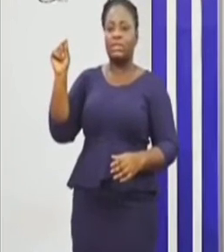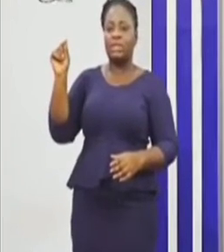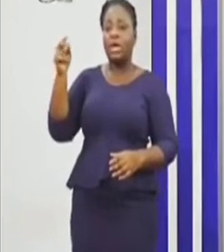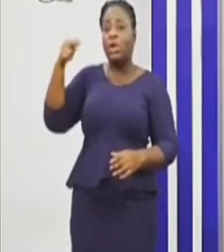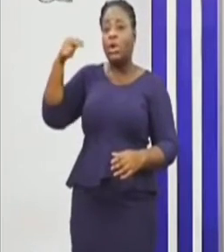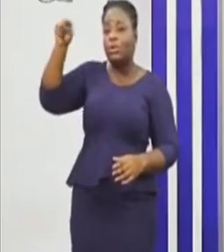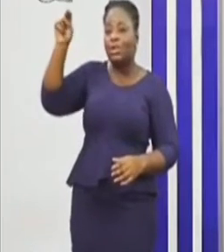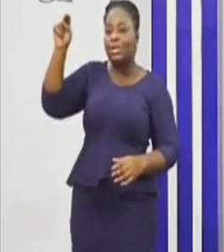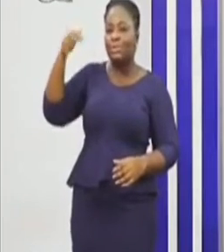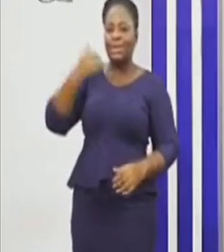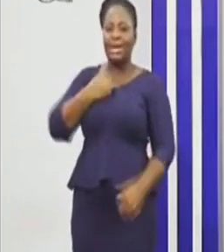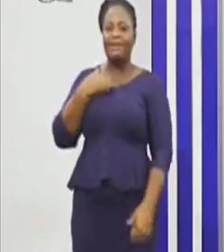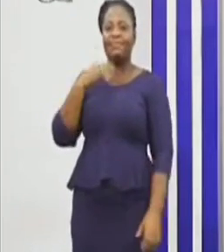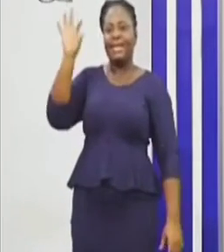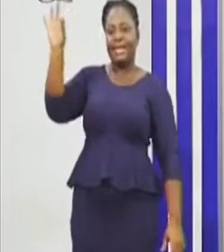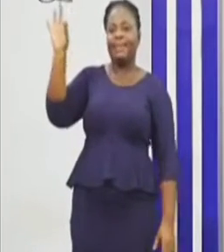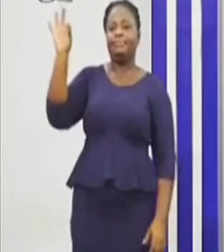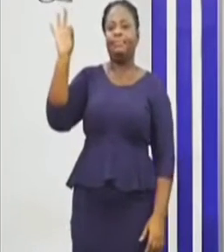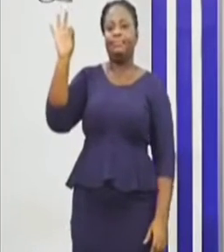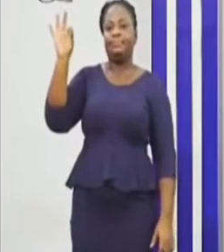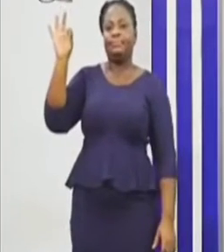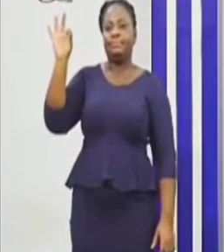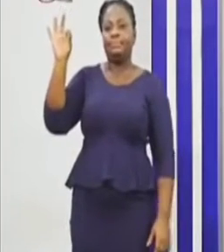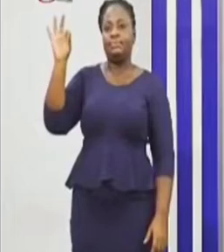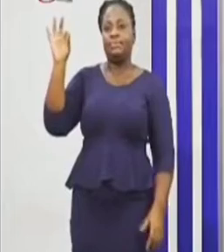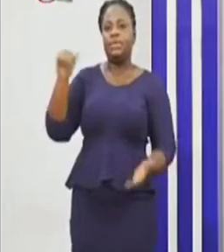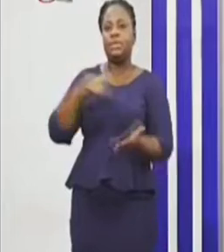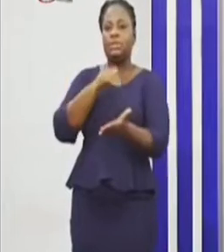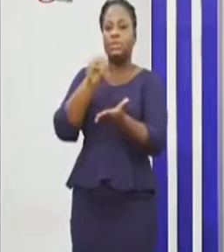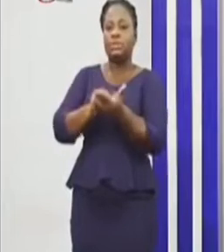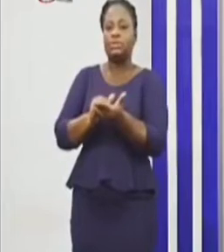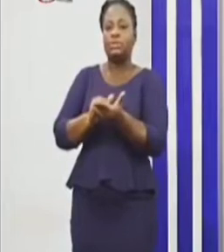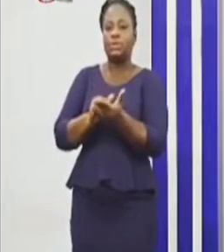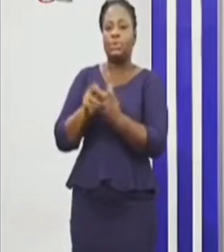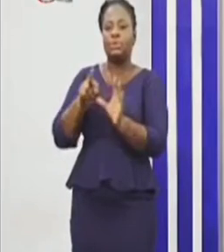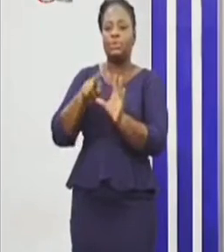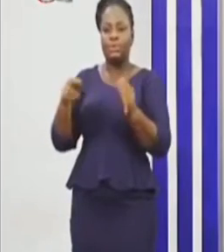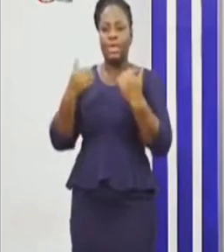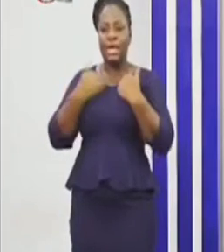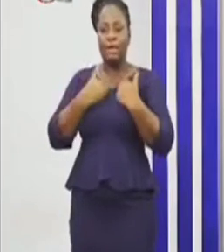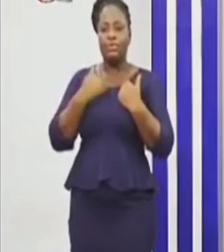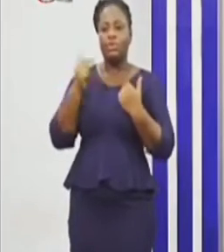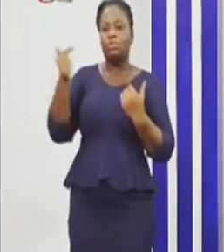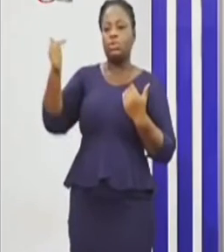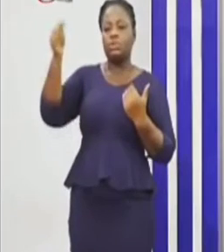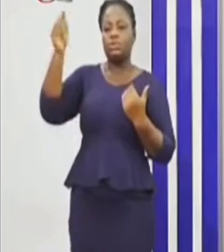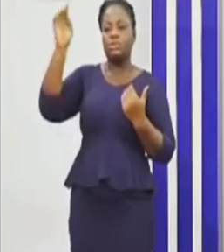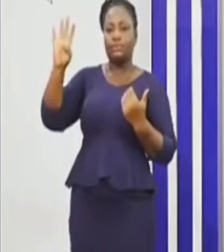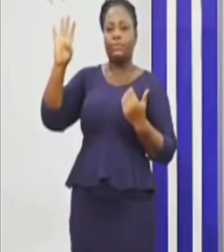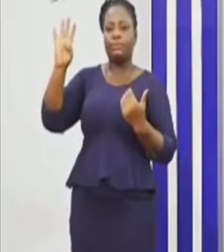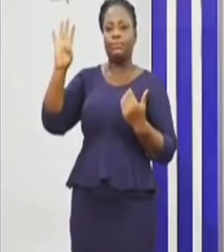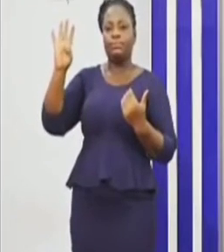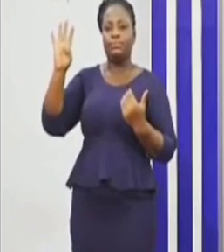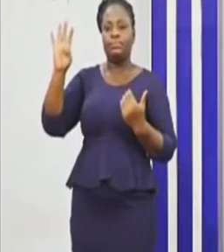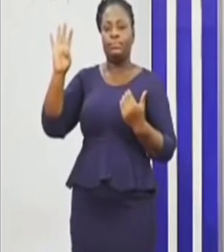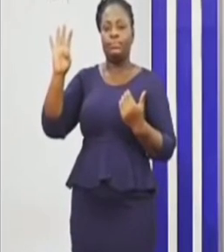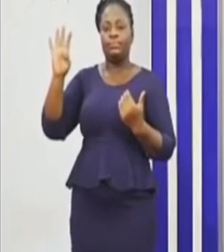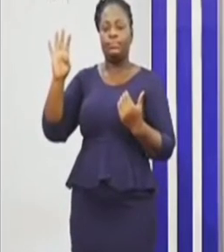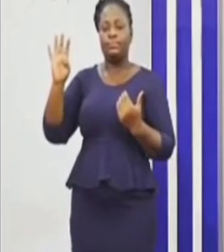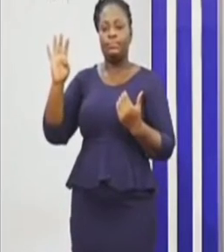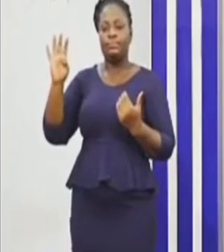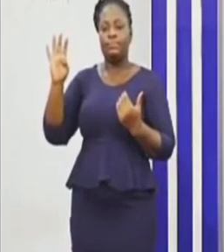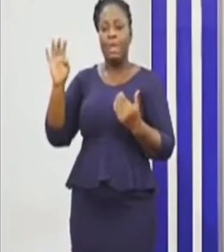northern region, we have 9 cases. In the central region, we have 24 cases. In Oti region, no